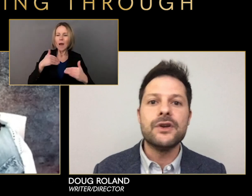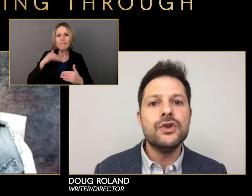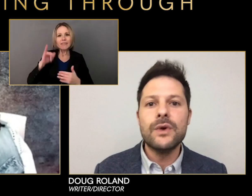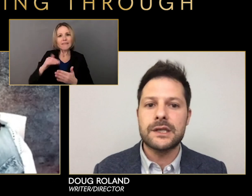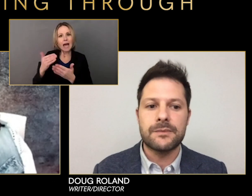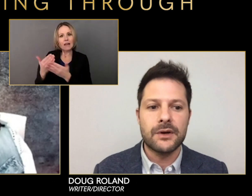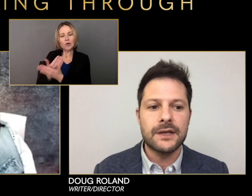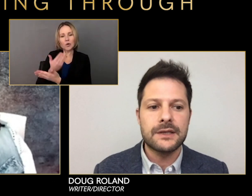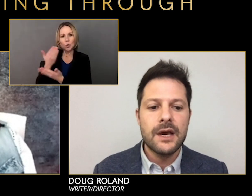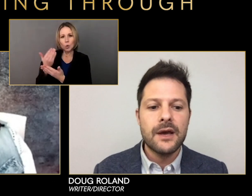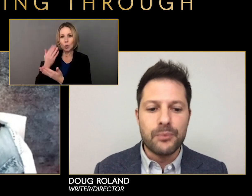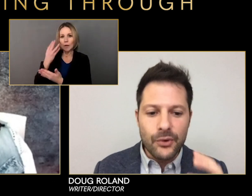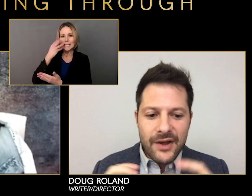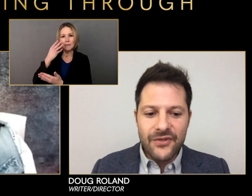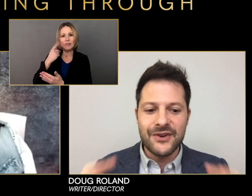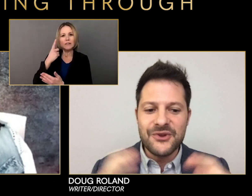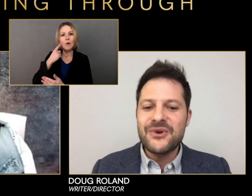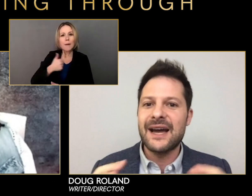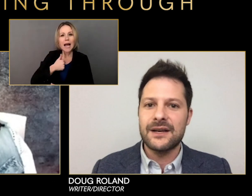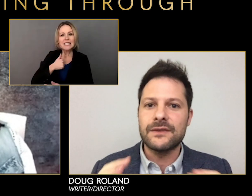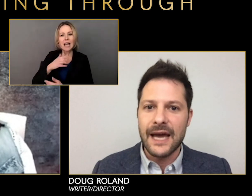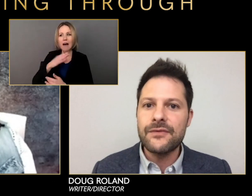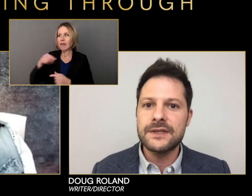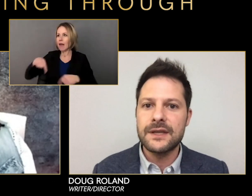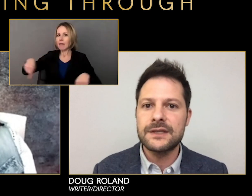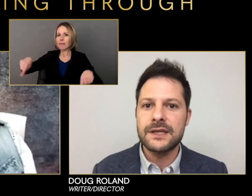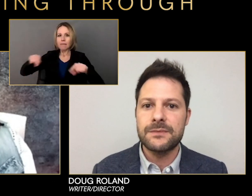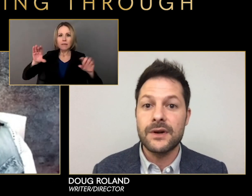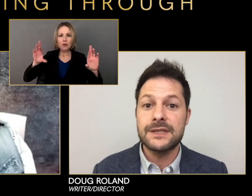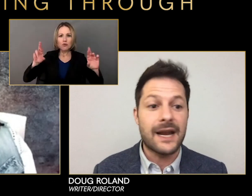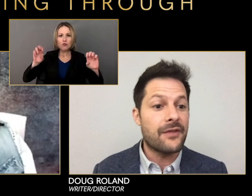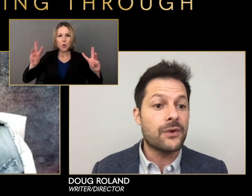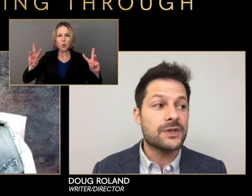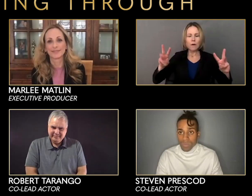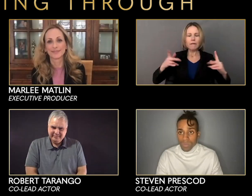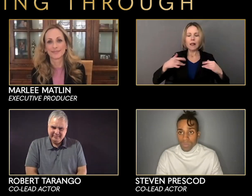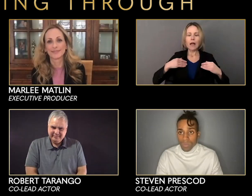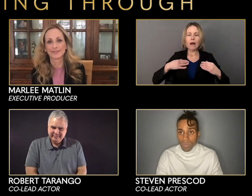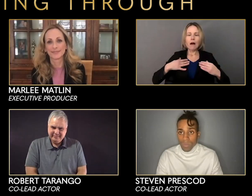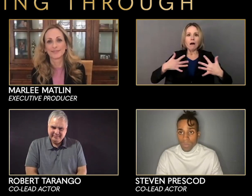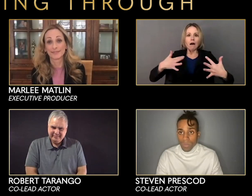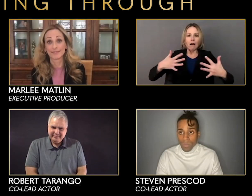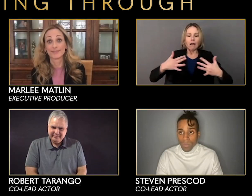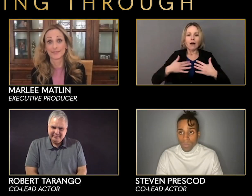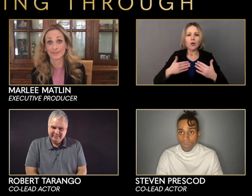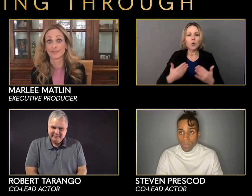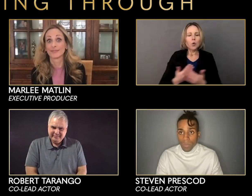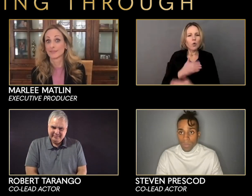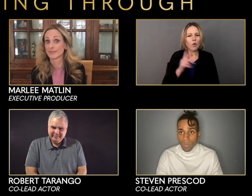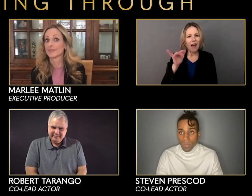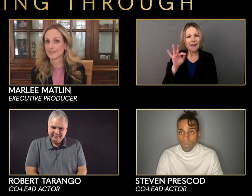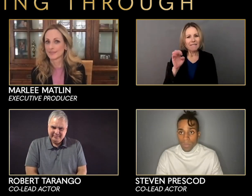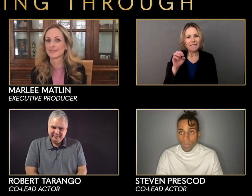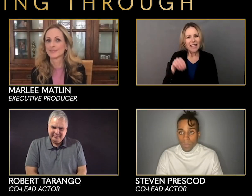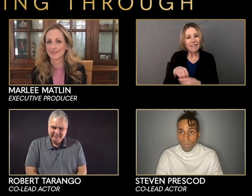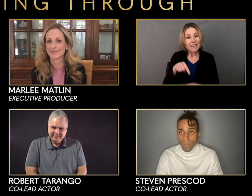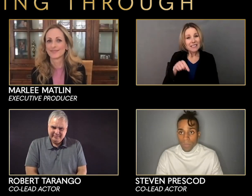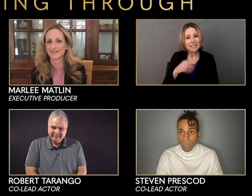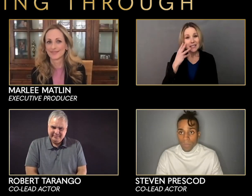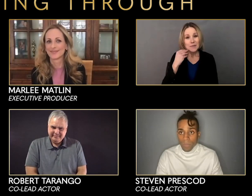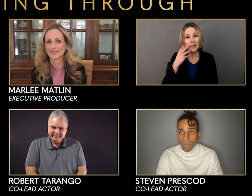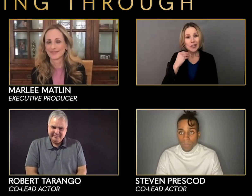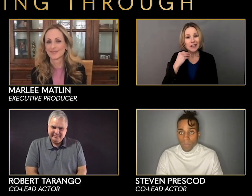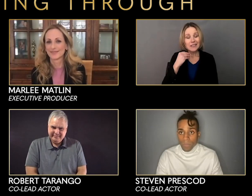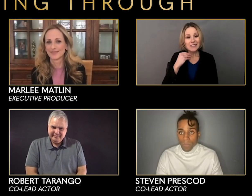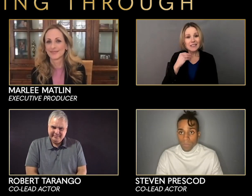to have a new experience, breathed a new kind of life into this experience that I think was not only something that made it like harder